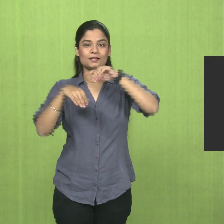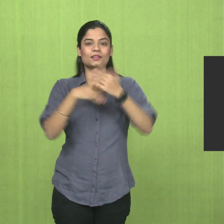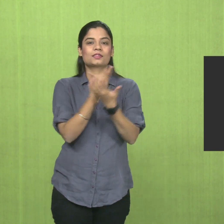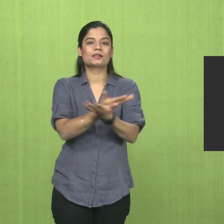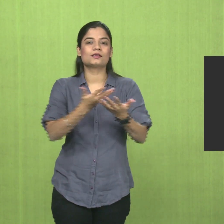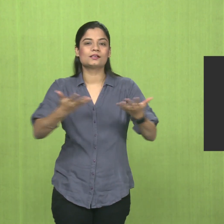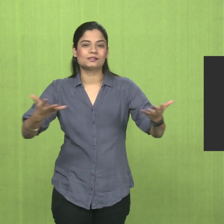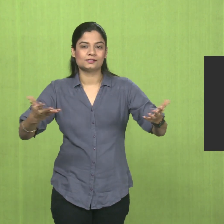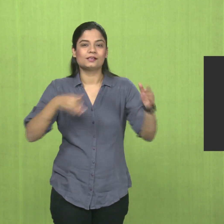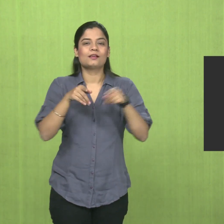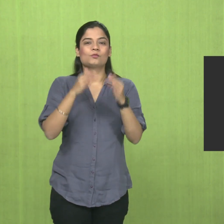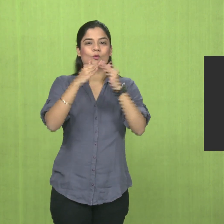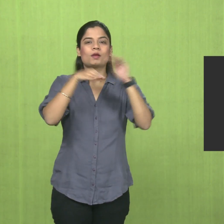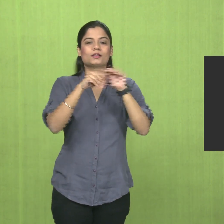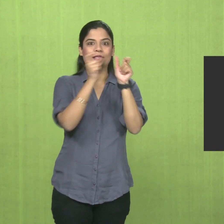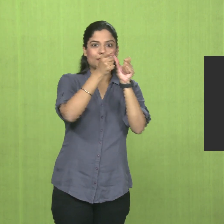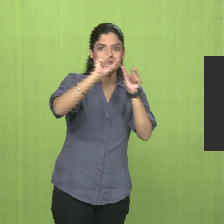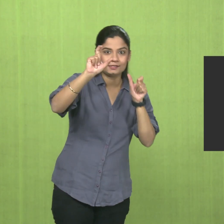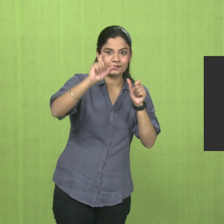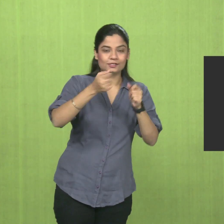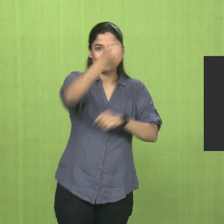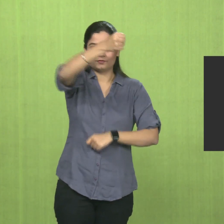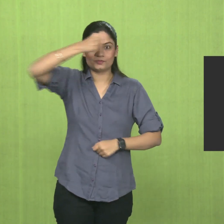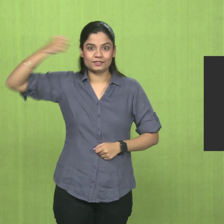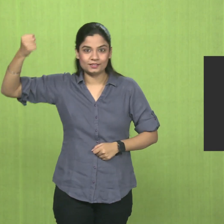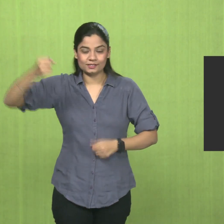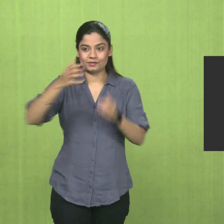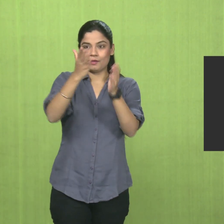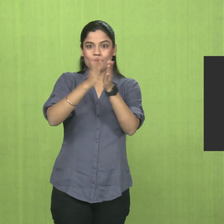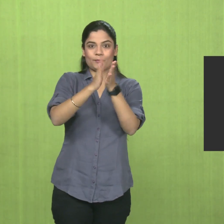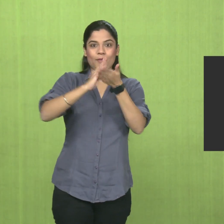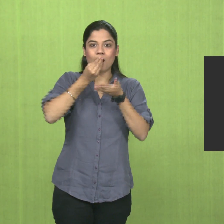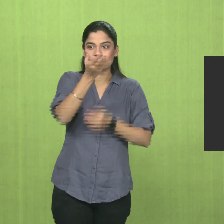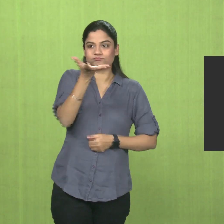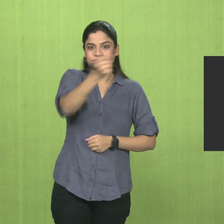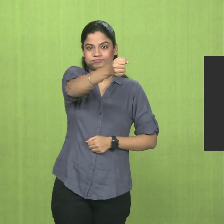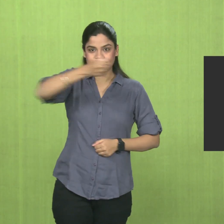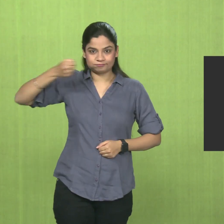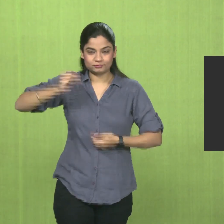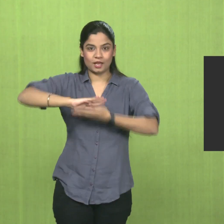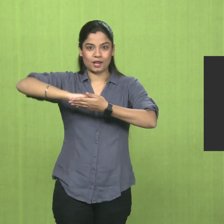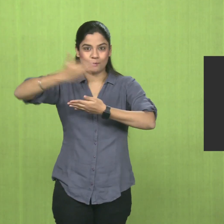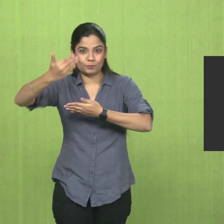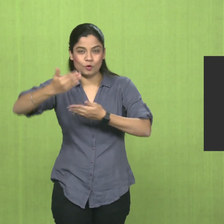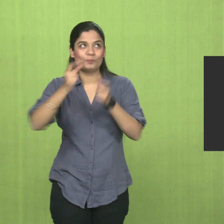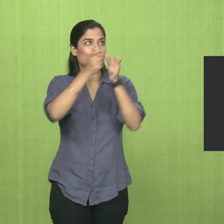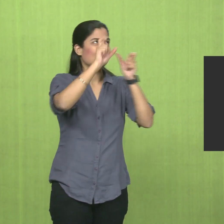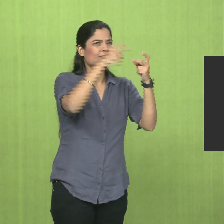equipments, things of the house, for example, air conditioner, refrigerator, microwave,